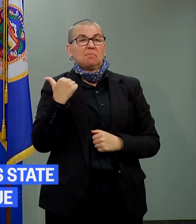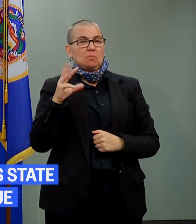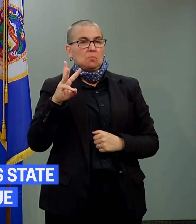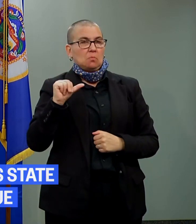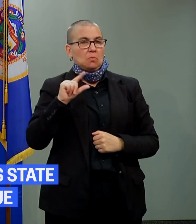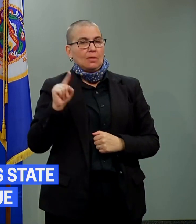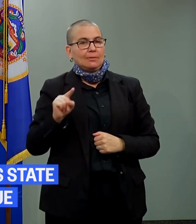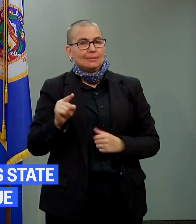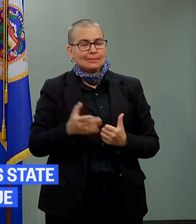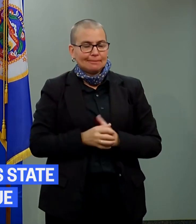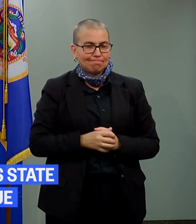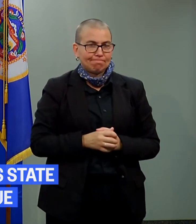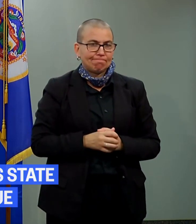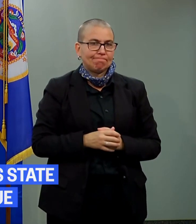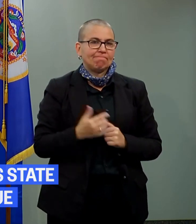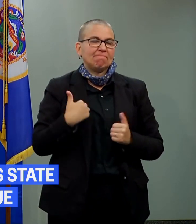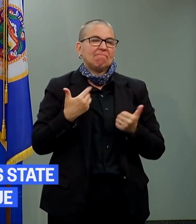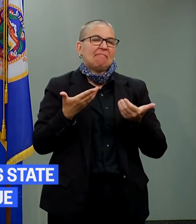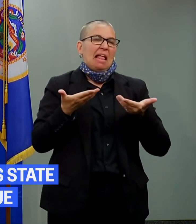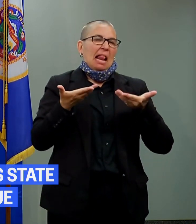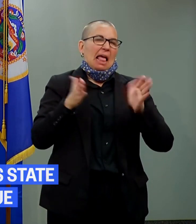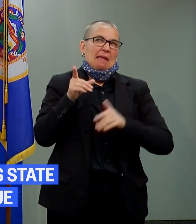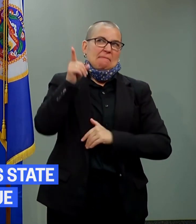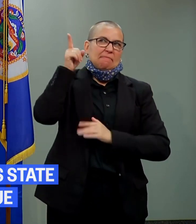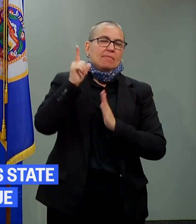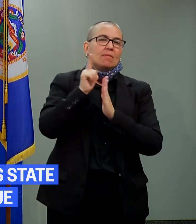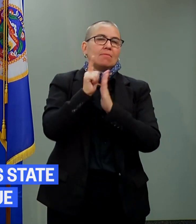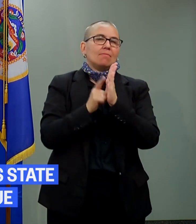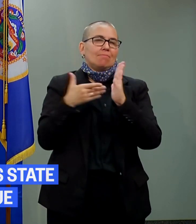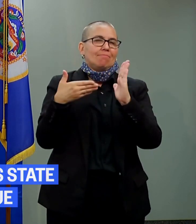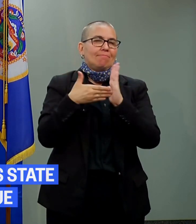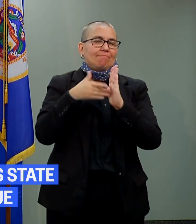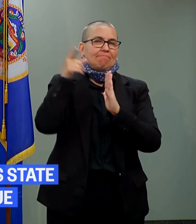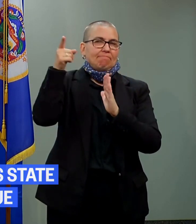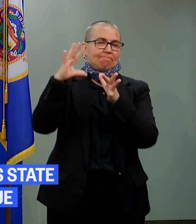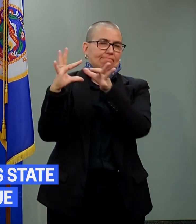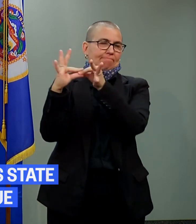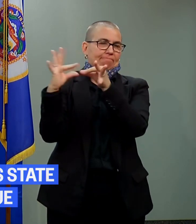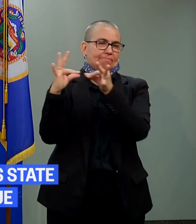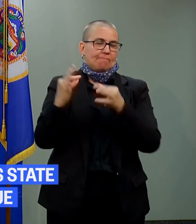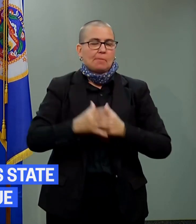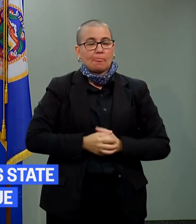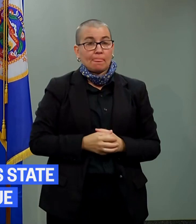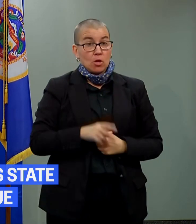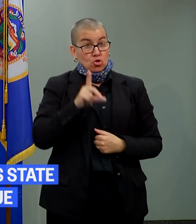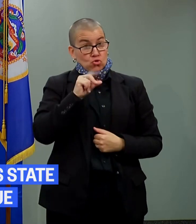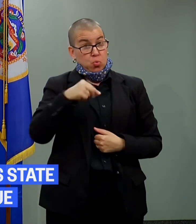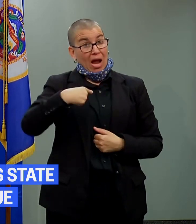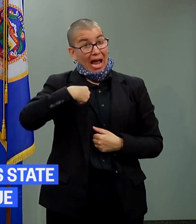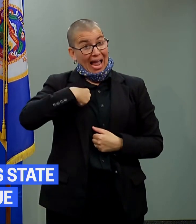prosecutors and the folks decide. I do think that's warranted. Do I think it will calm things?